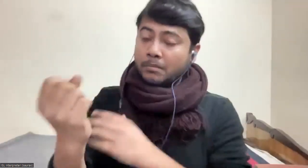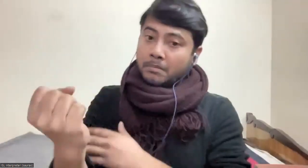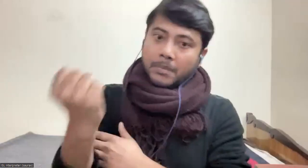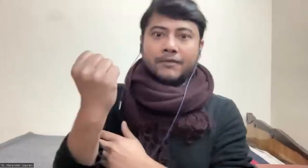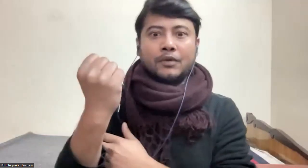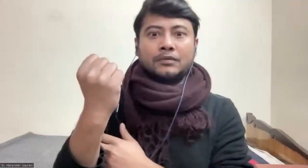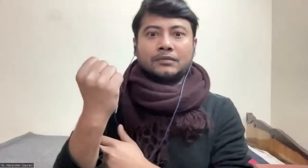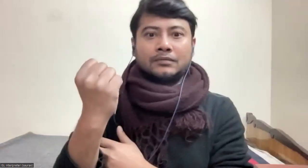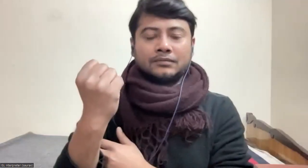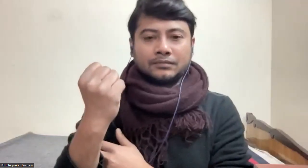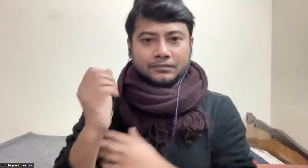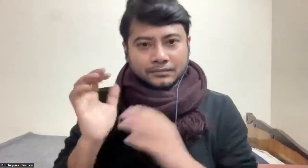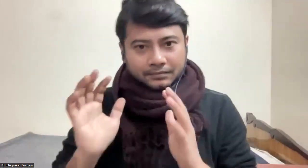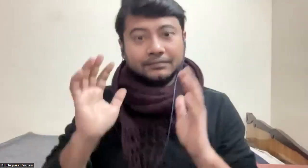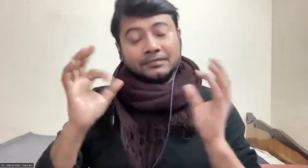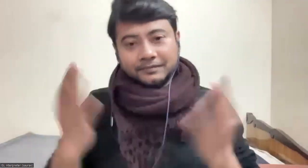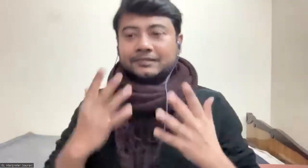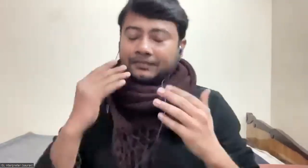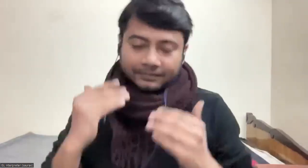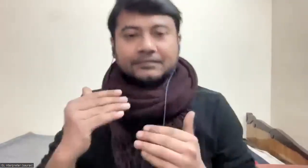So is that okay? Can we move on?